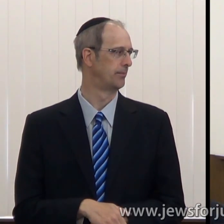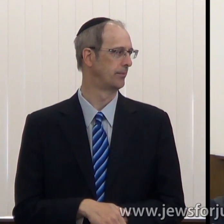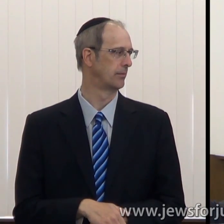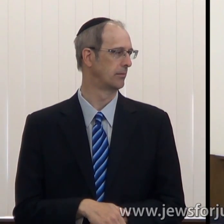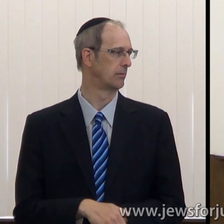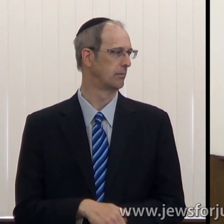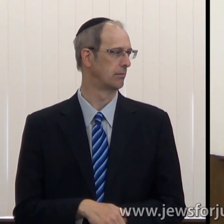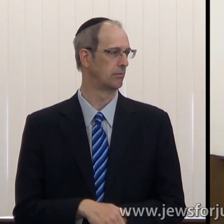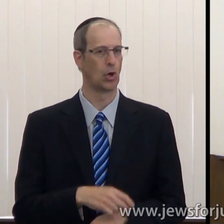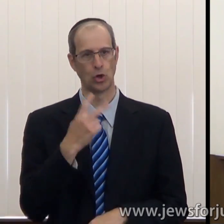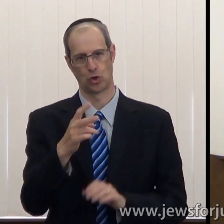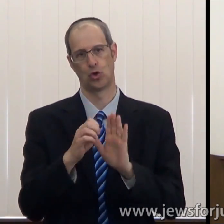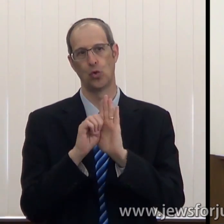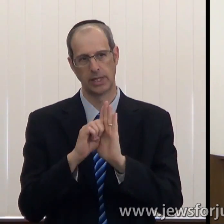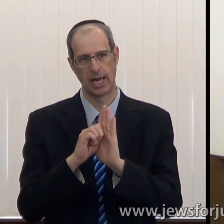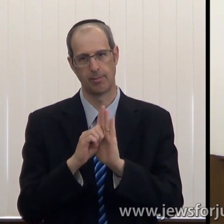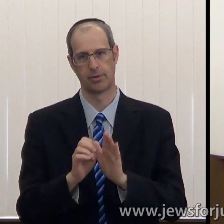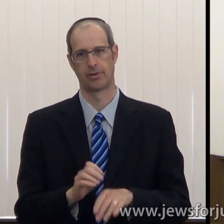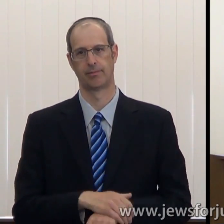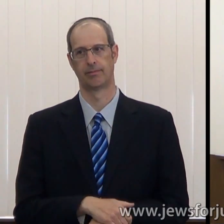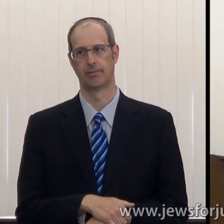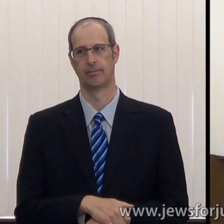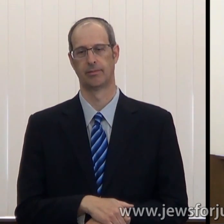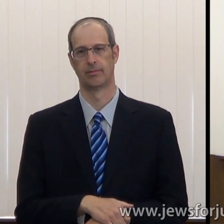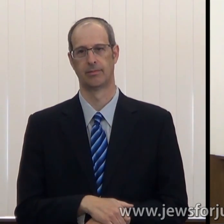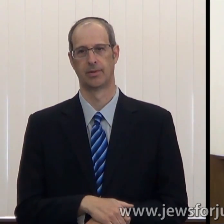I'll give you two examples of this.